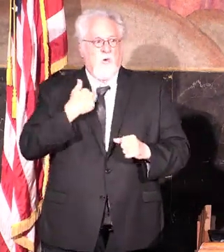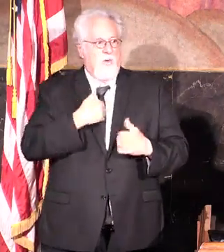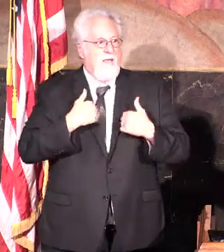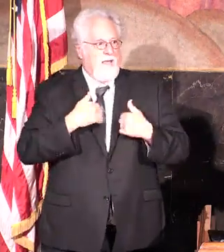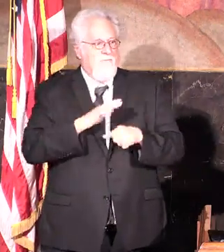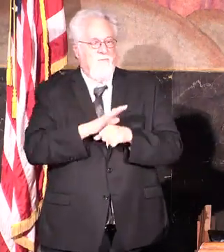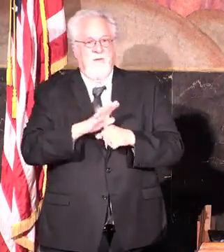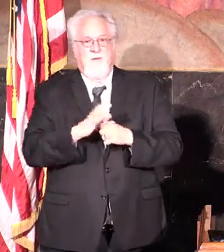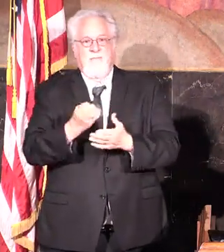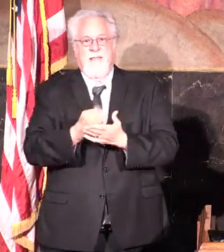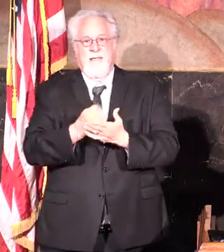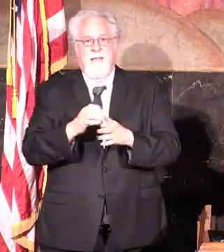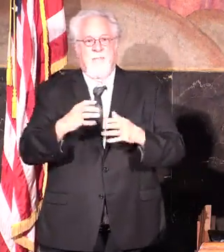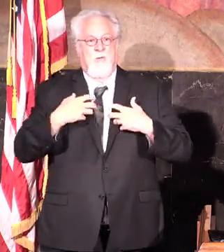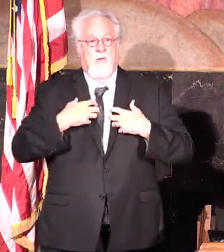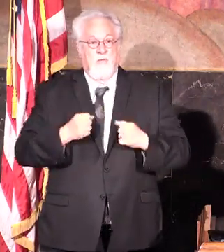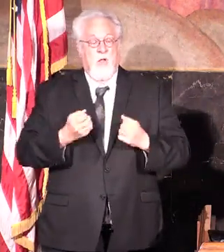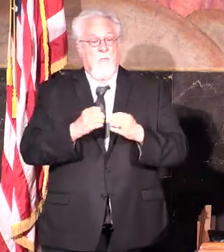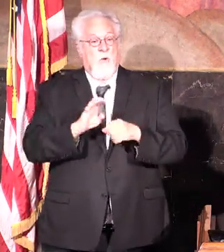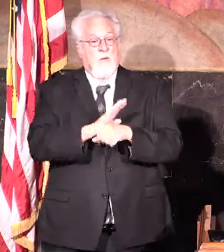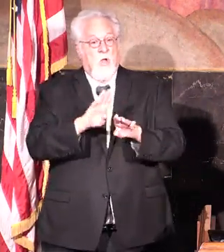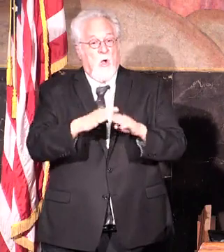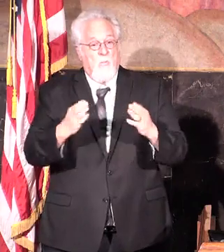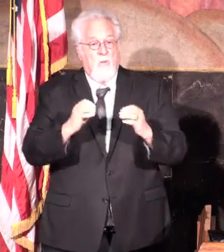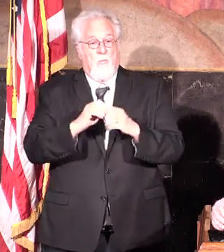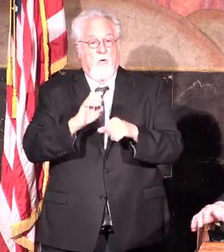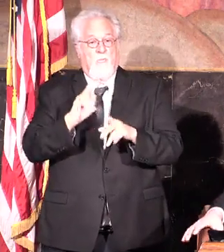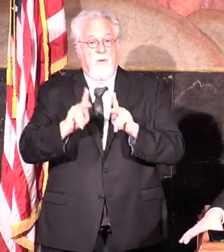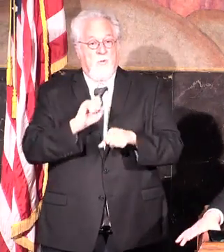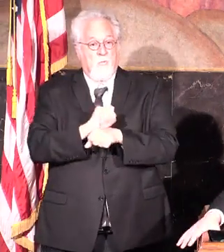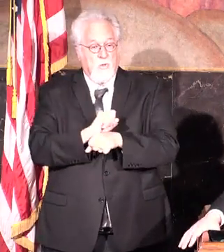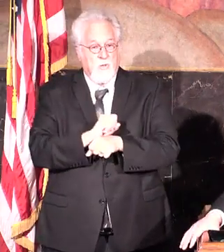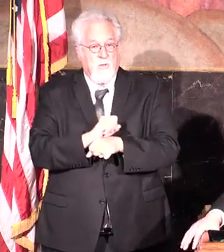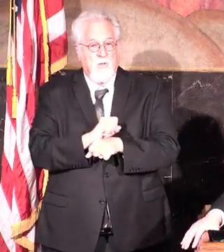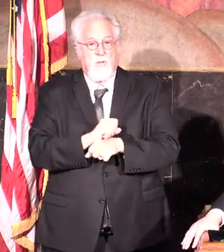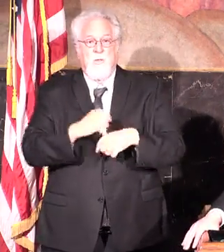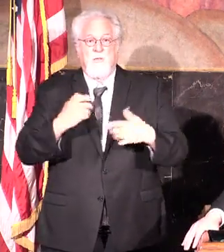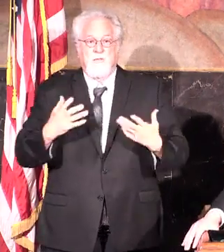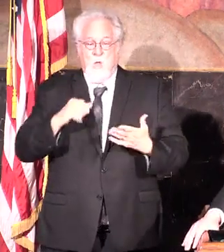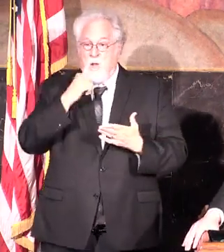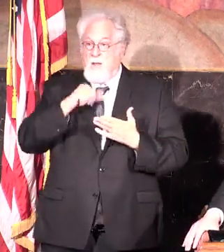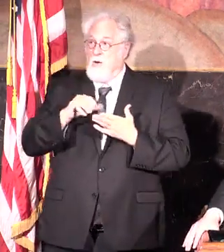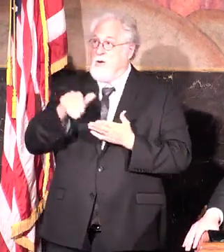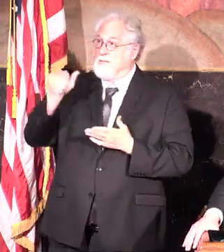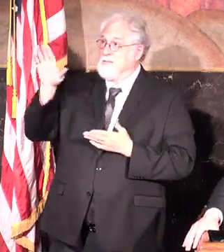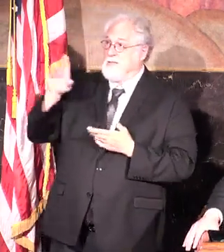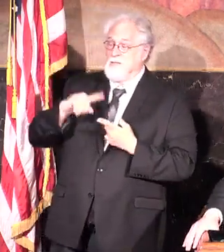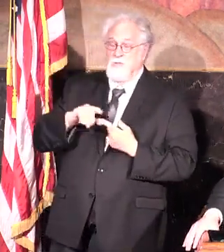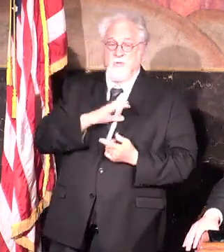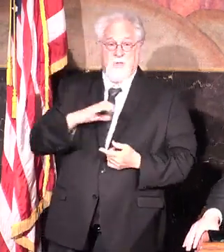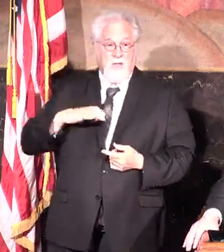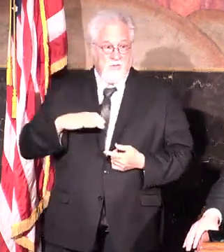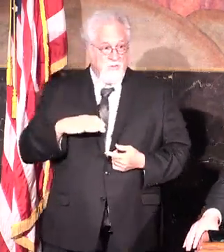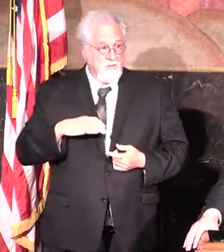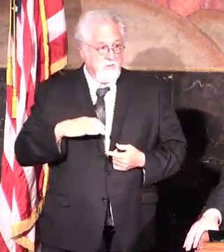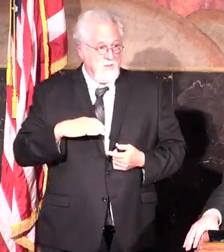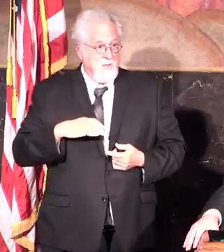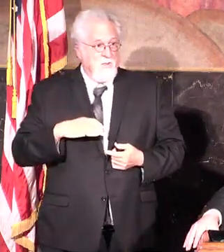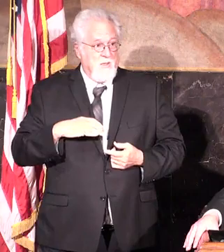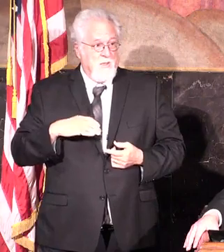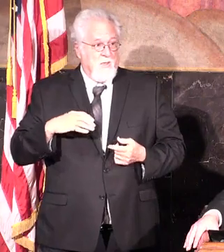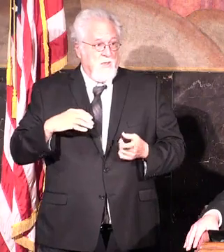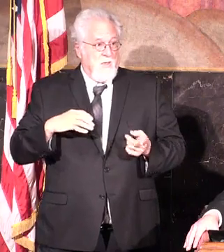economic recovery and that more businesses are open and more employees are able to go back to work. And so the letter that I sent to the congressional delegation, and by the way, we're working